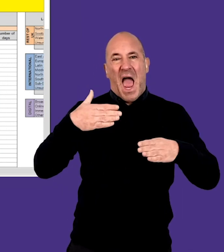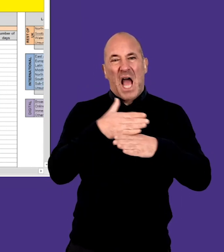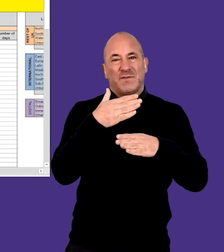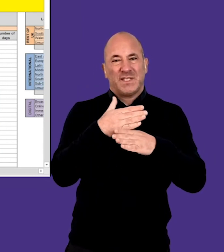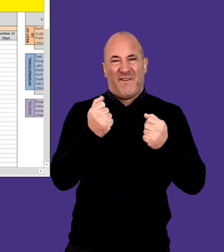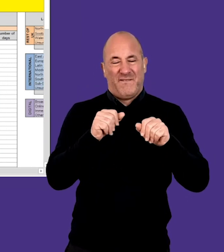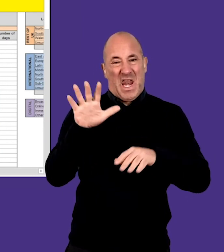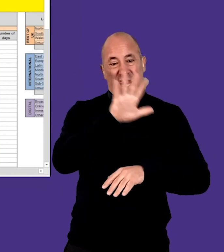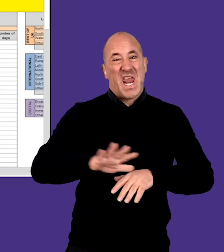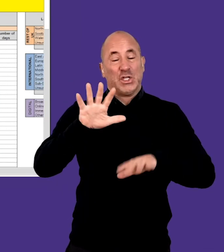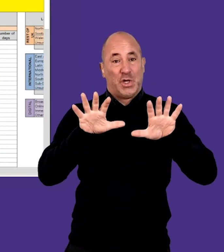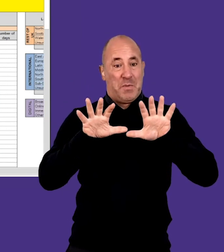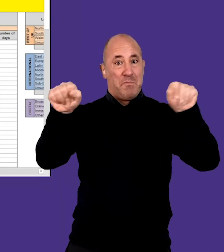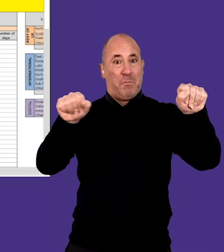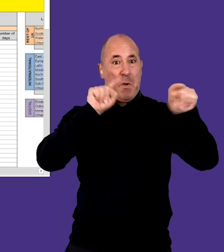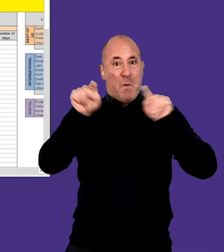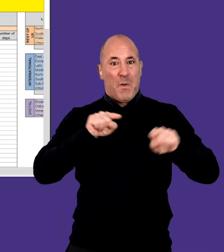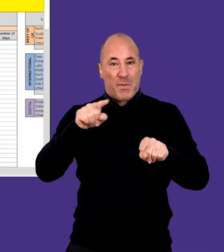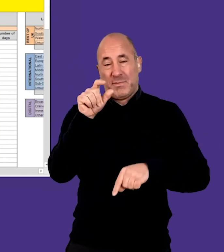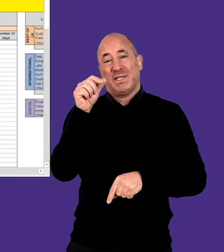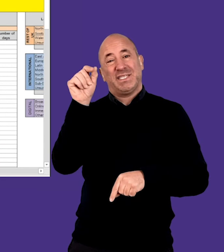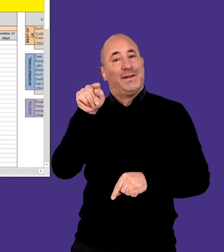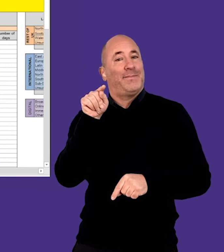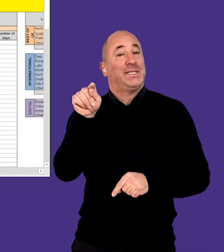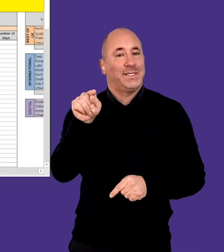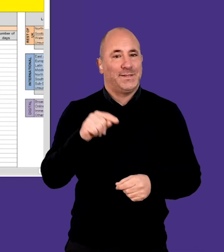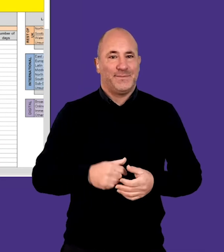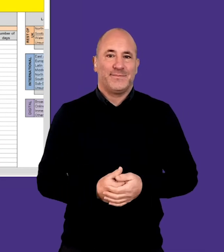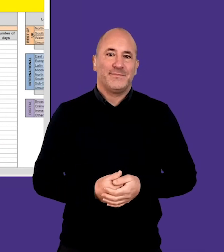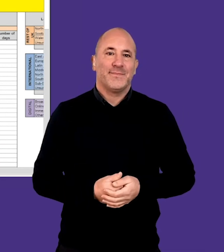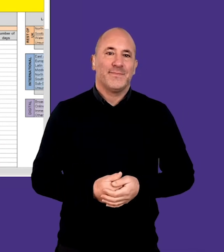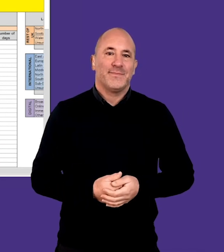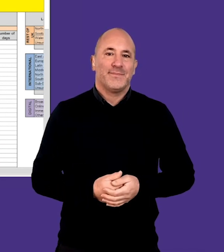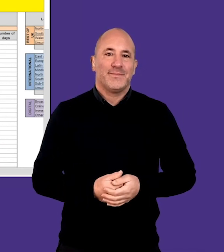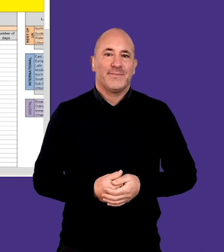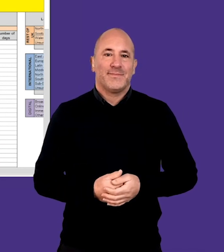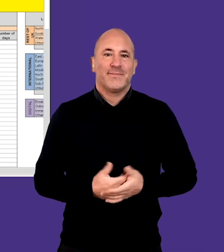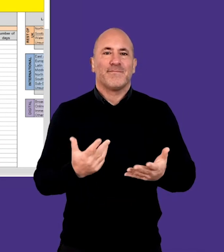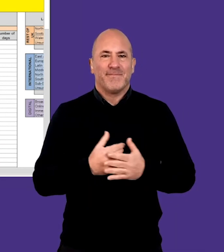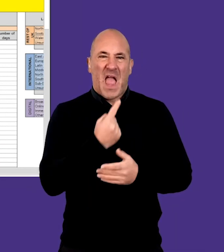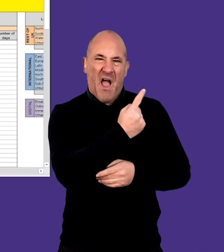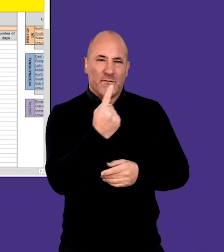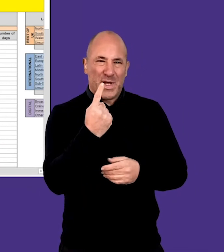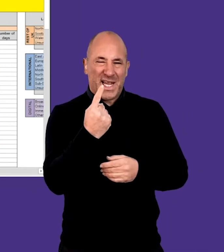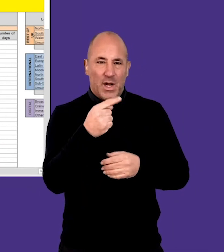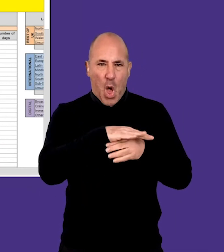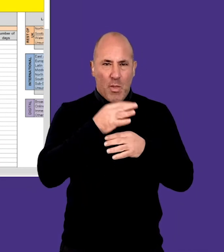of the form here that says this activity has national reach. You don't need to complete the fields for every